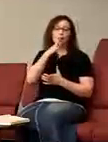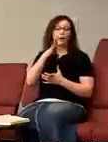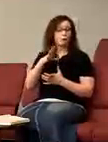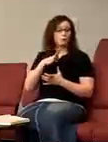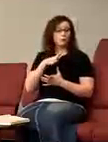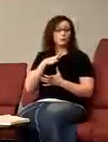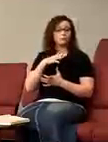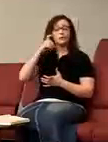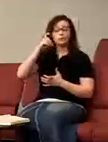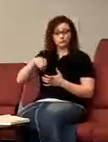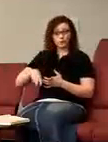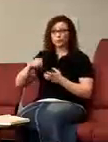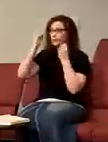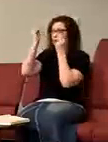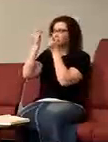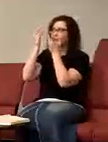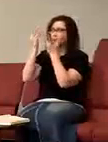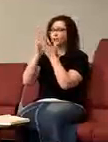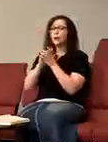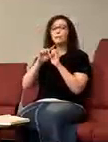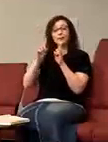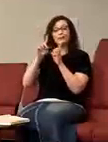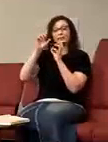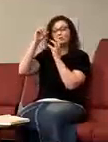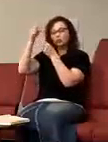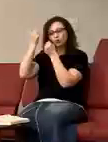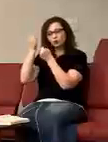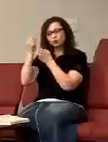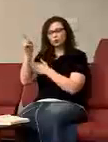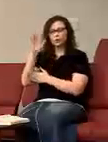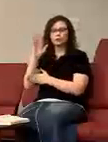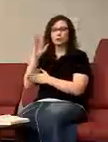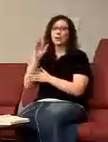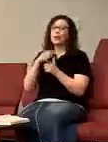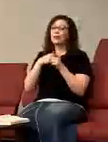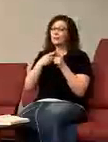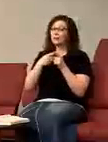to submit to, but they need to trust God. Sure. But then he told the man.